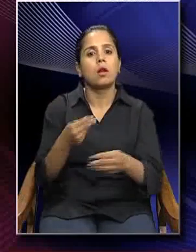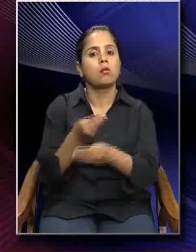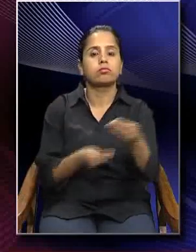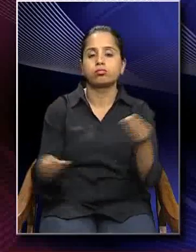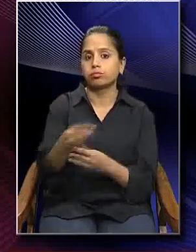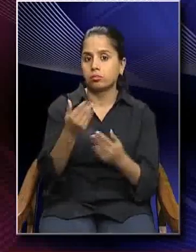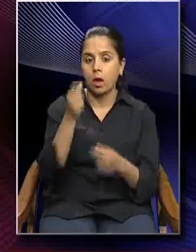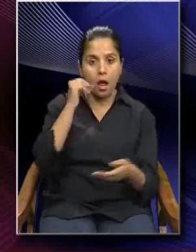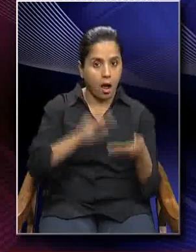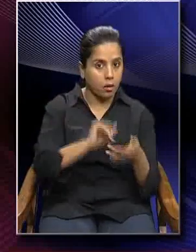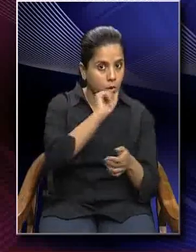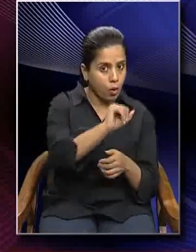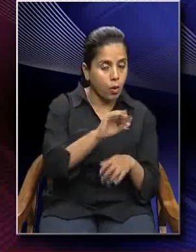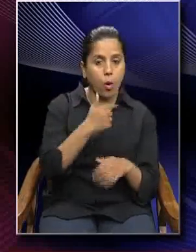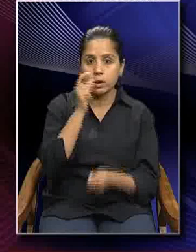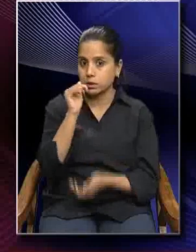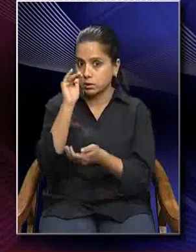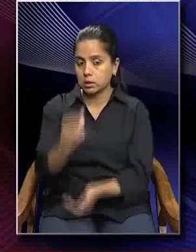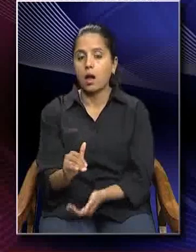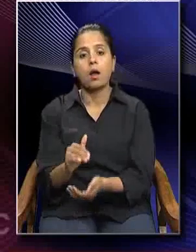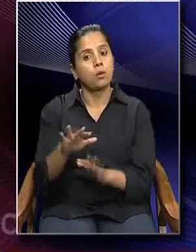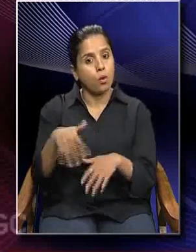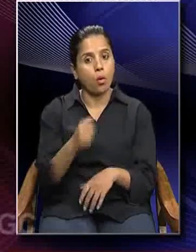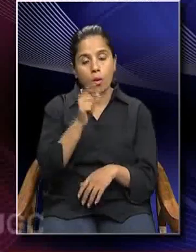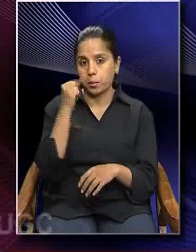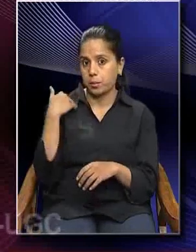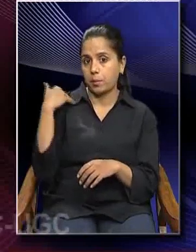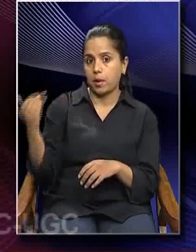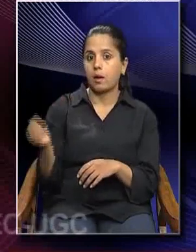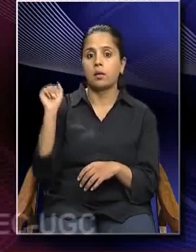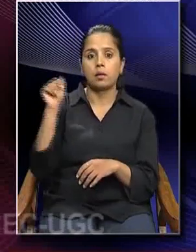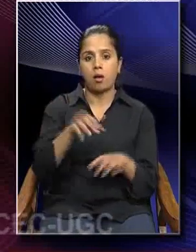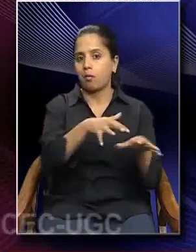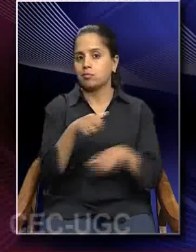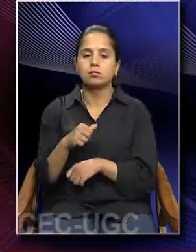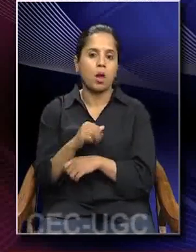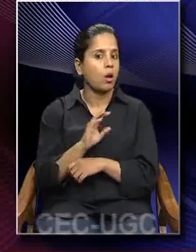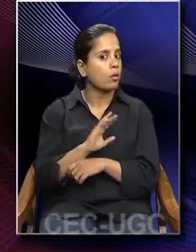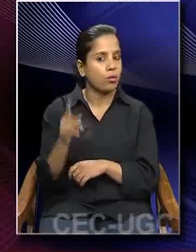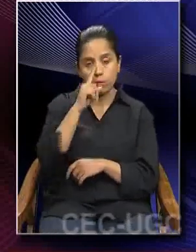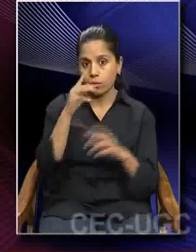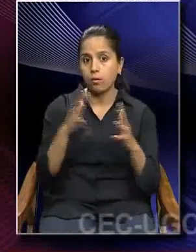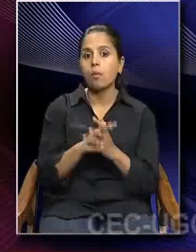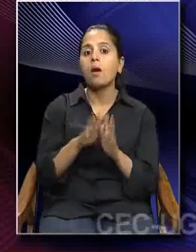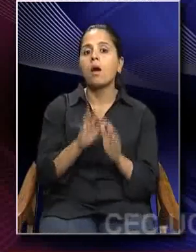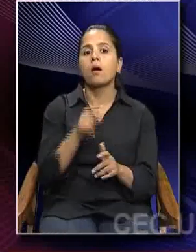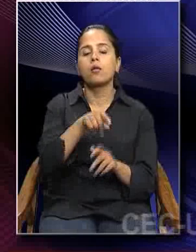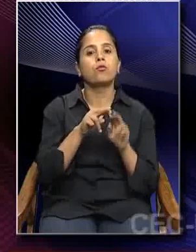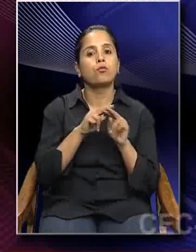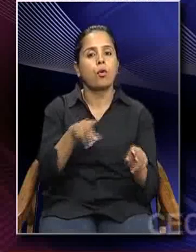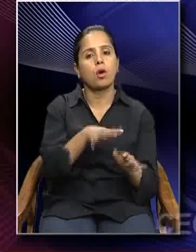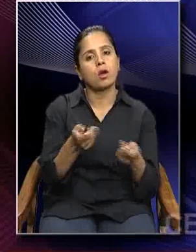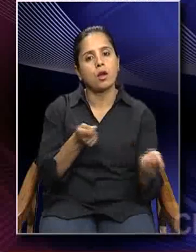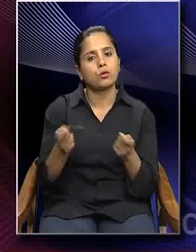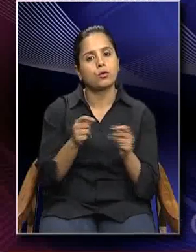the husband nor her sons or her brothers could take it, as the woman had complete